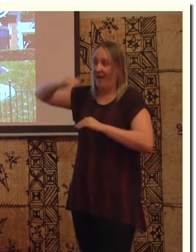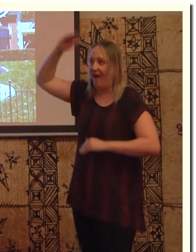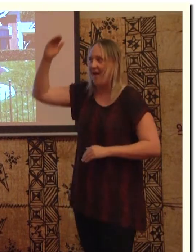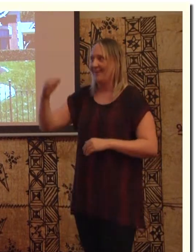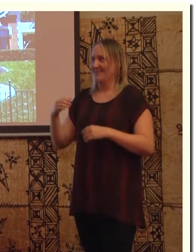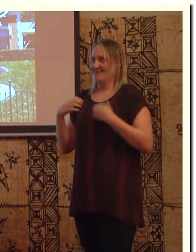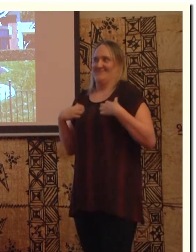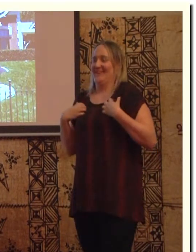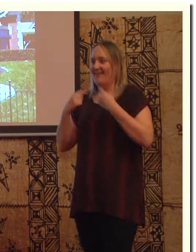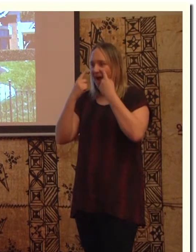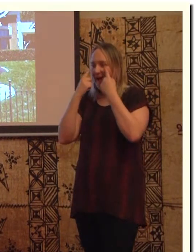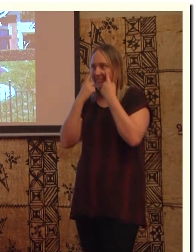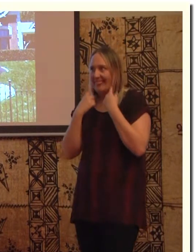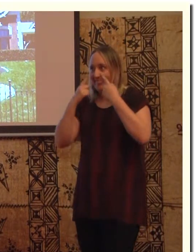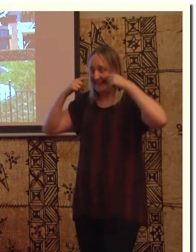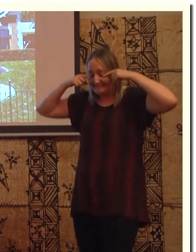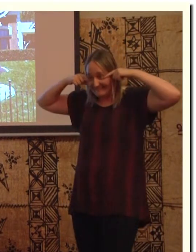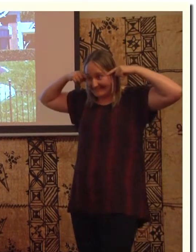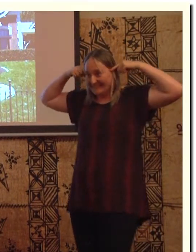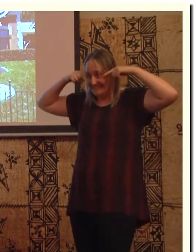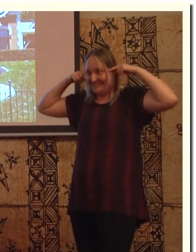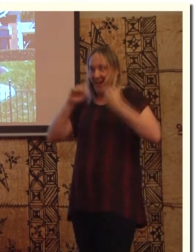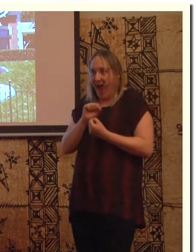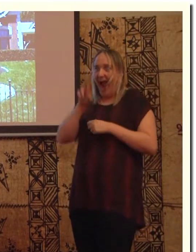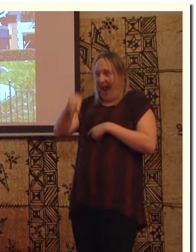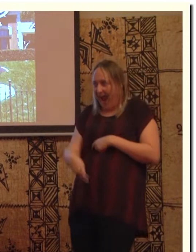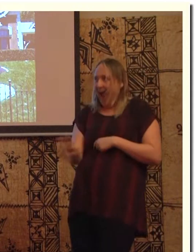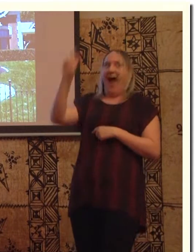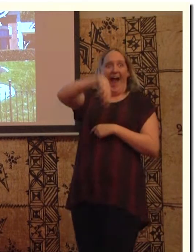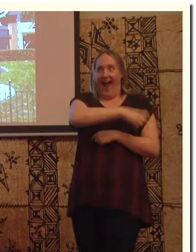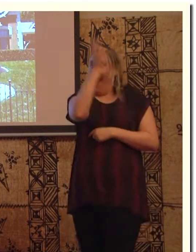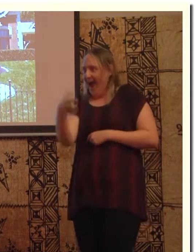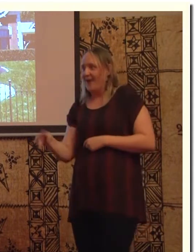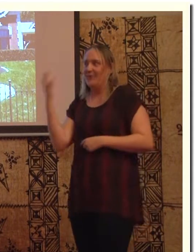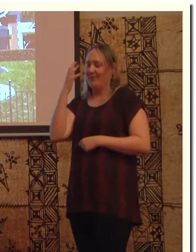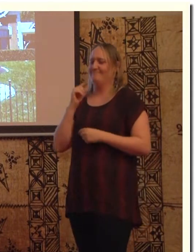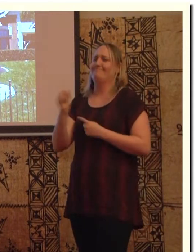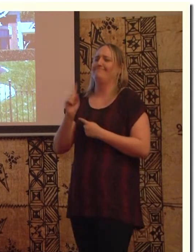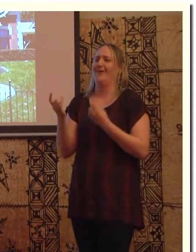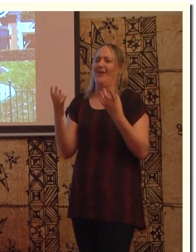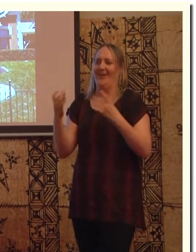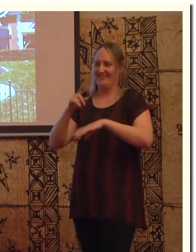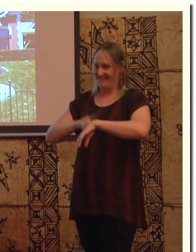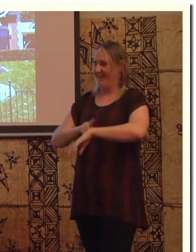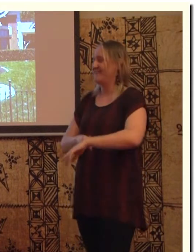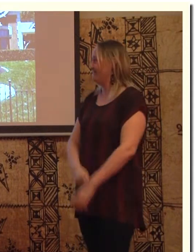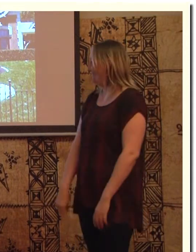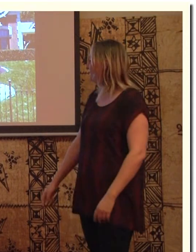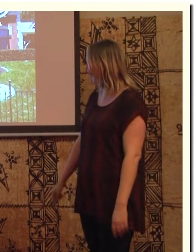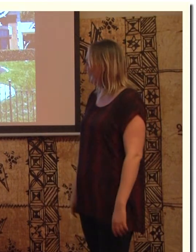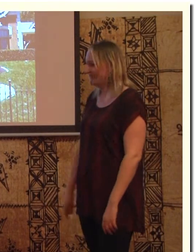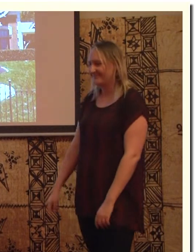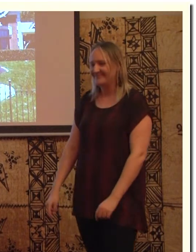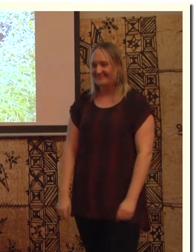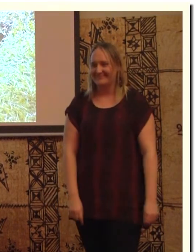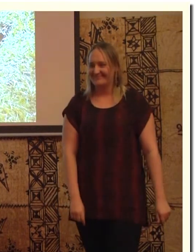of countries represented in the different rides, up and down on the roller coasters so